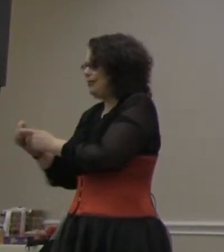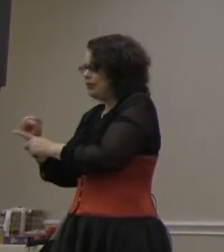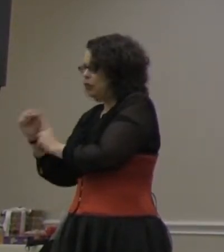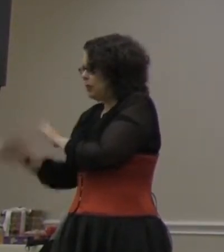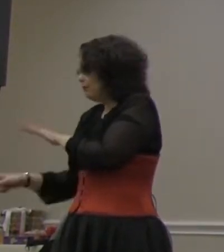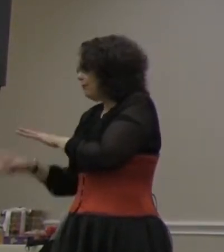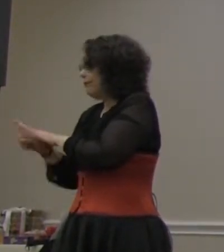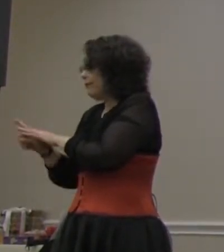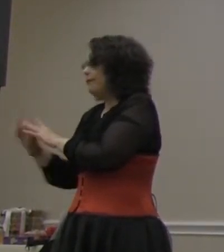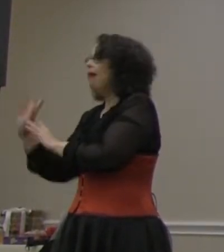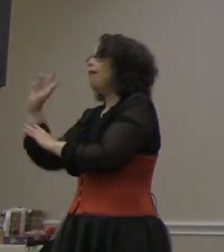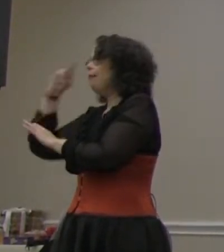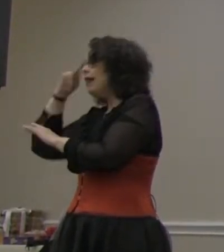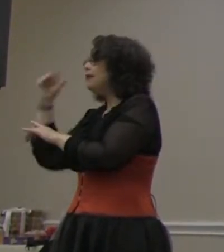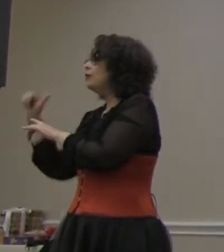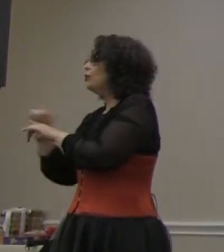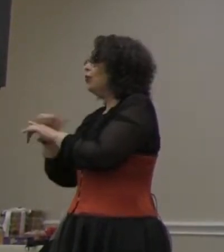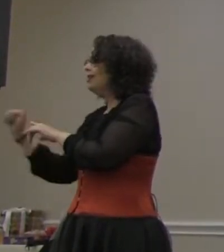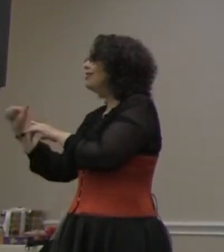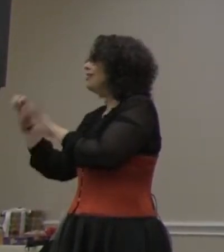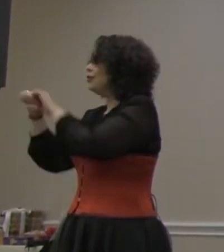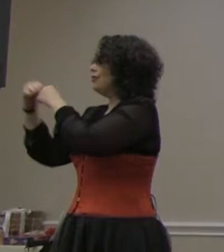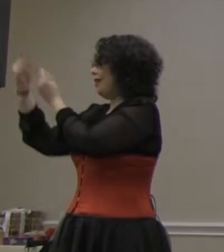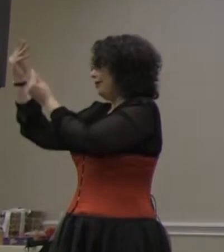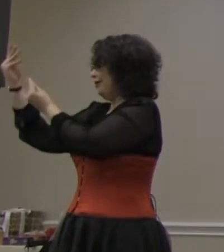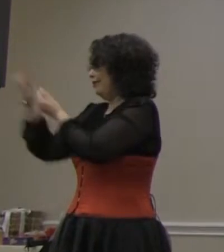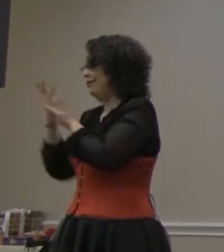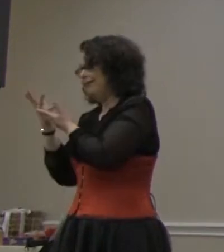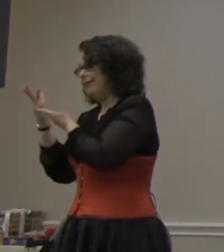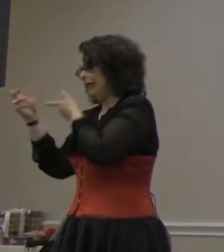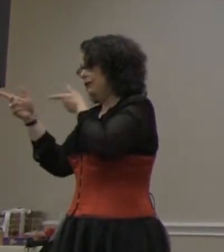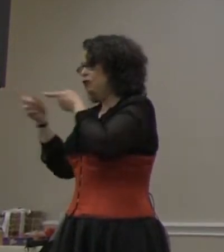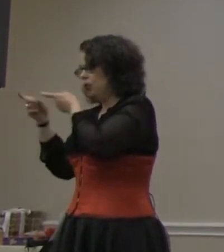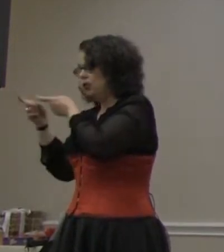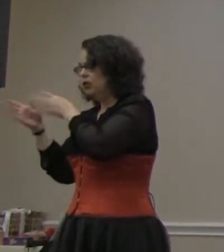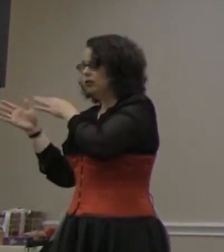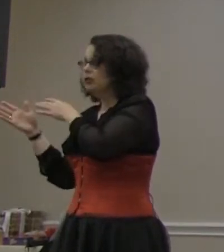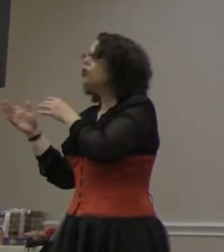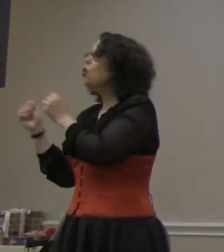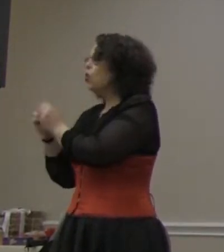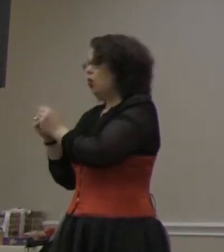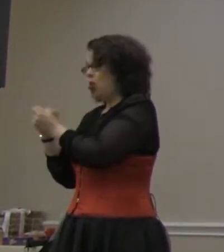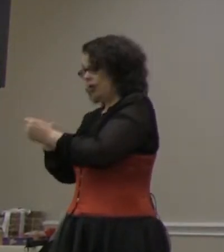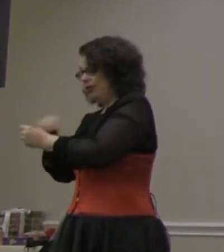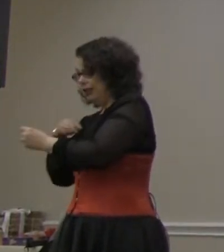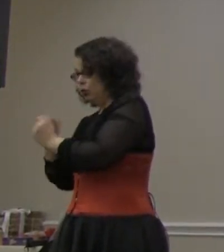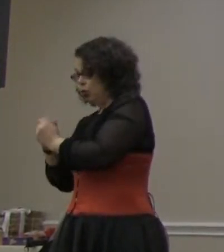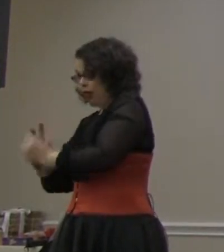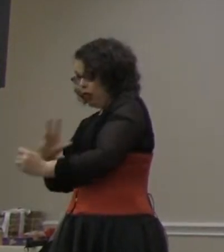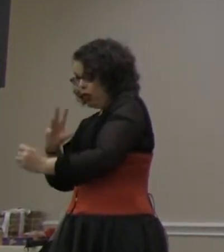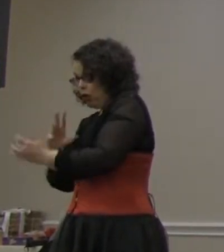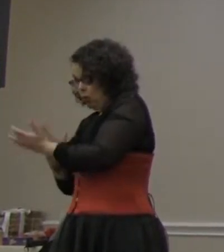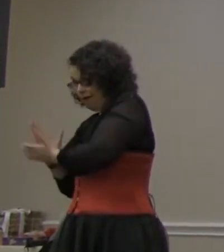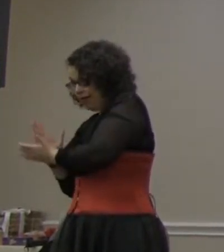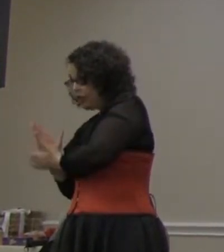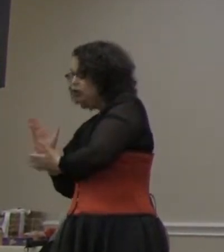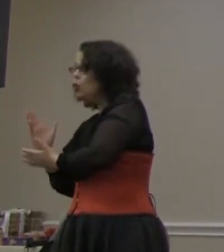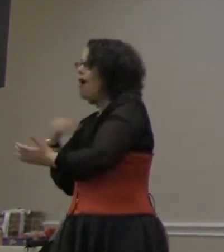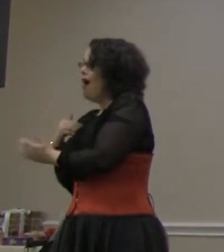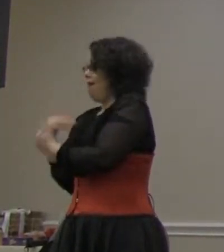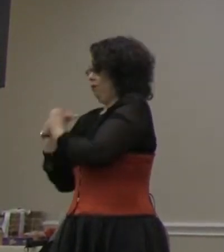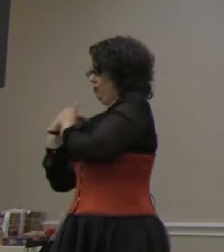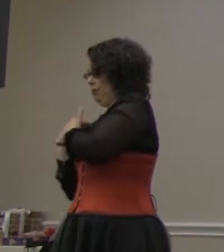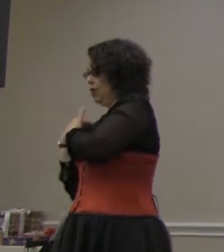the politics and practices dictated by society. For those of us with privilege, it is our responsibility